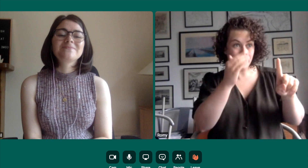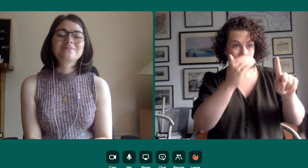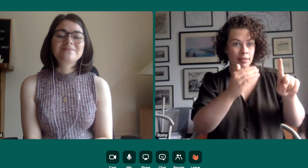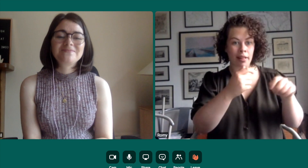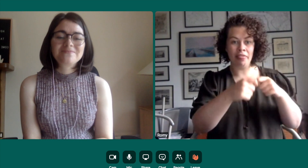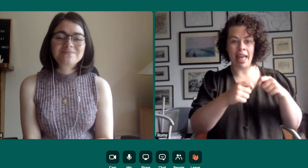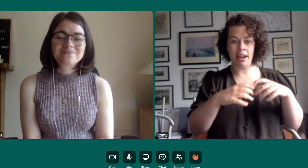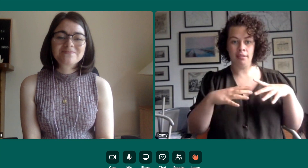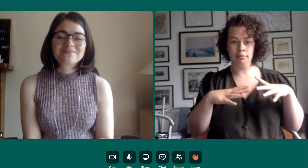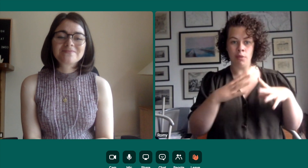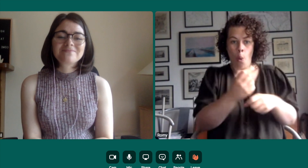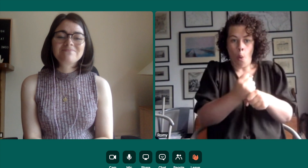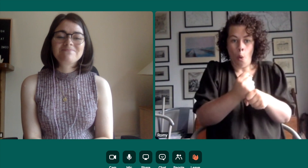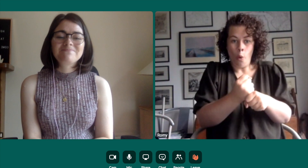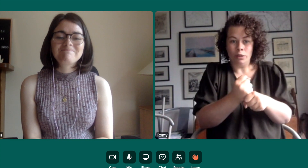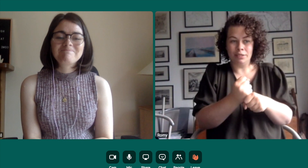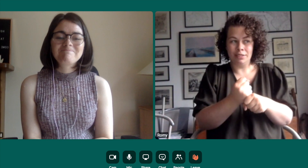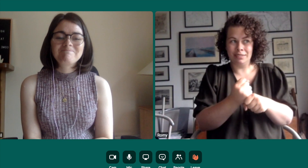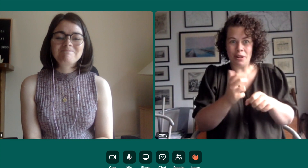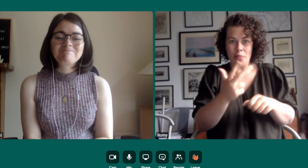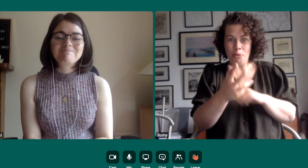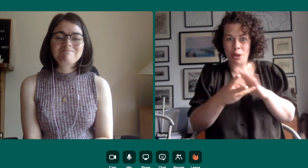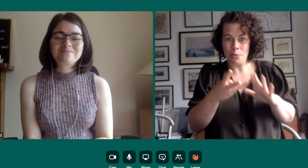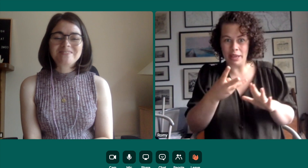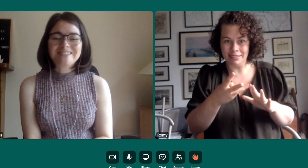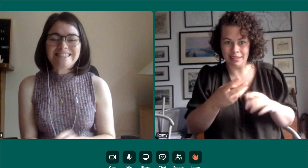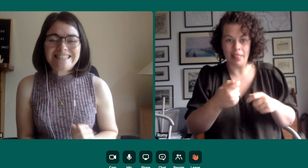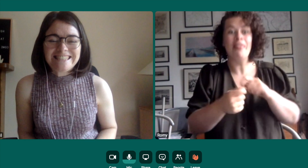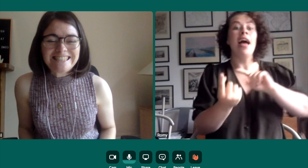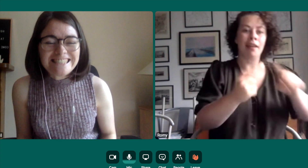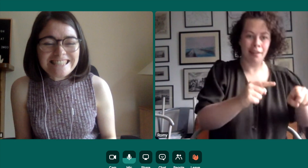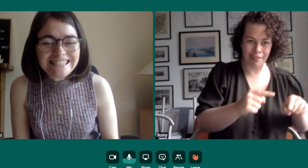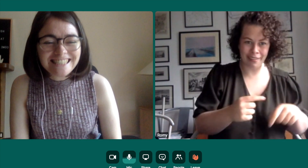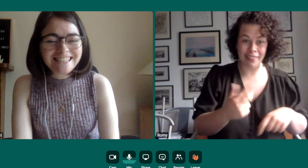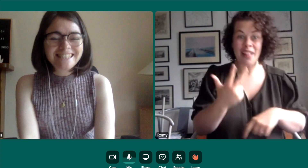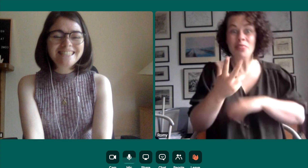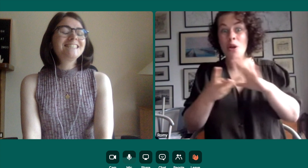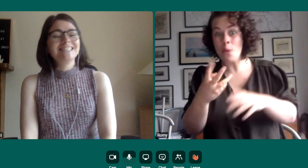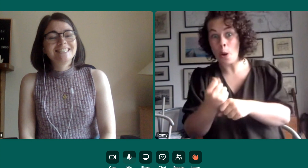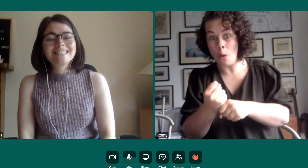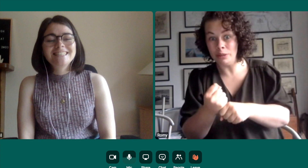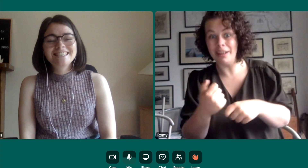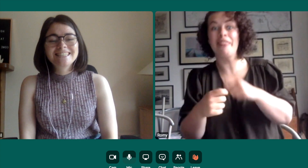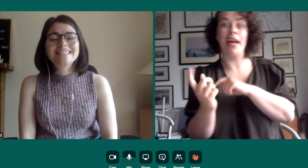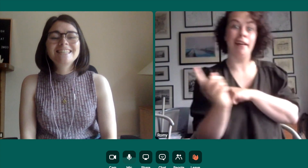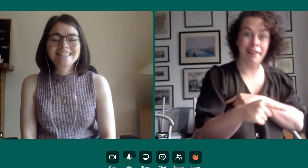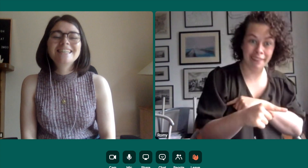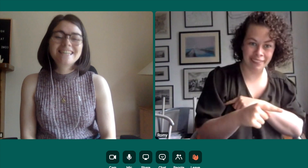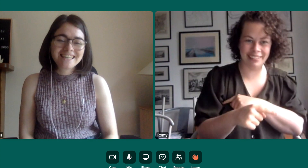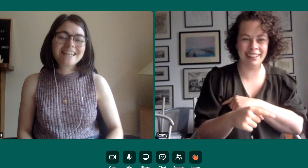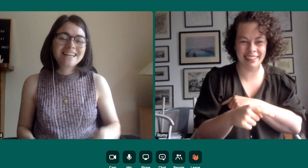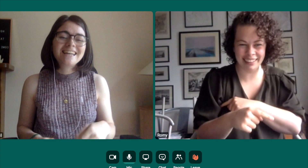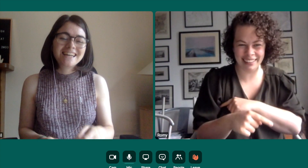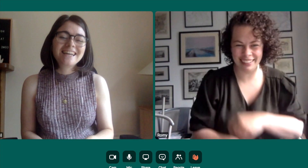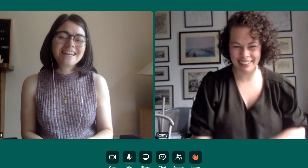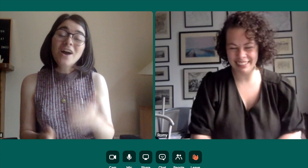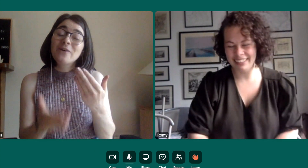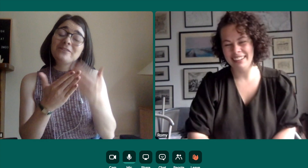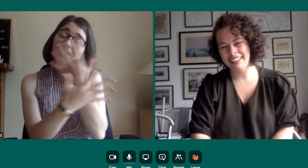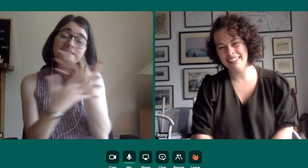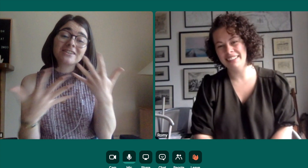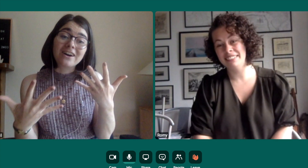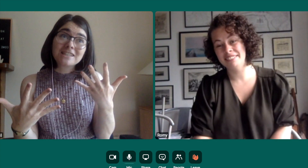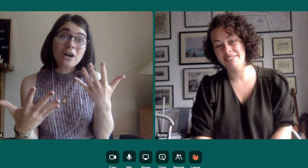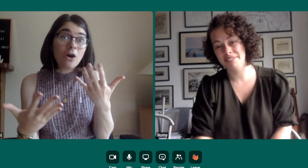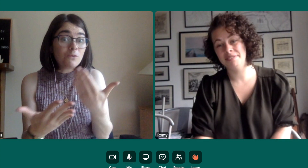pause. 3-week pause. 10-day pause. Yeah, we've learned a lot. We've also learned that we